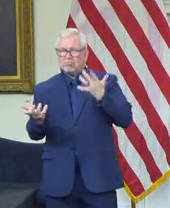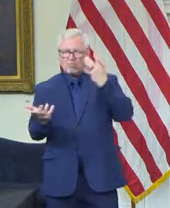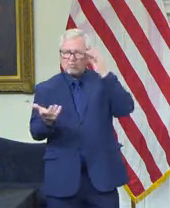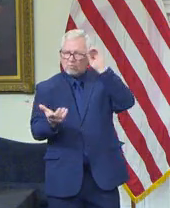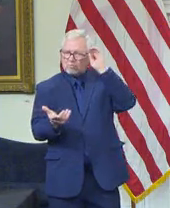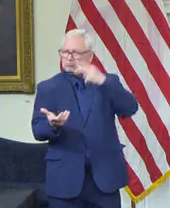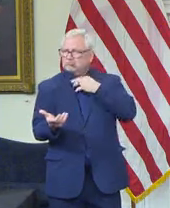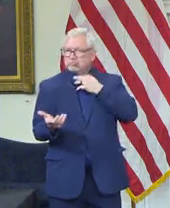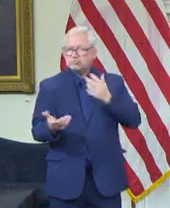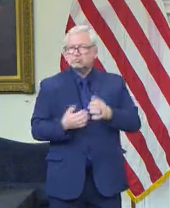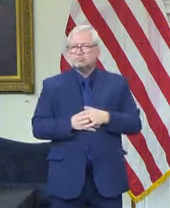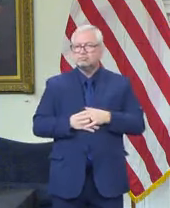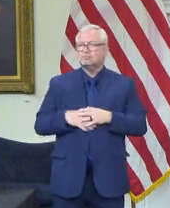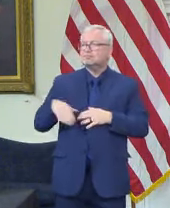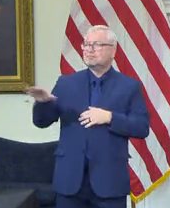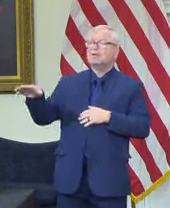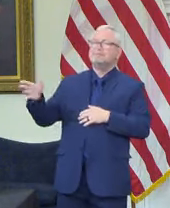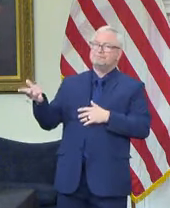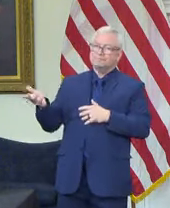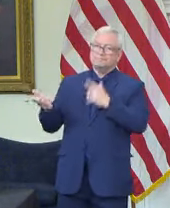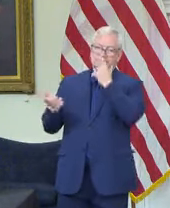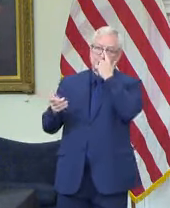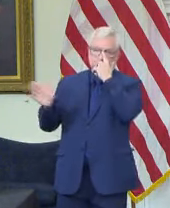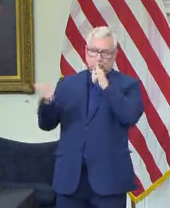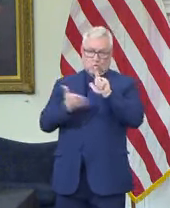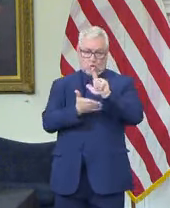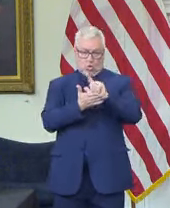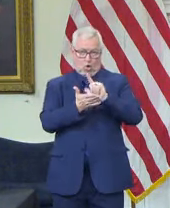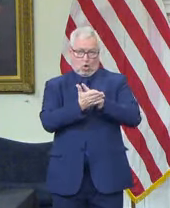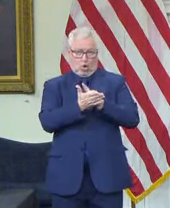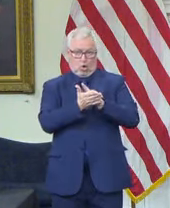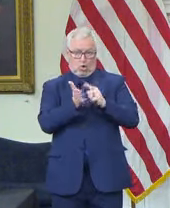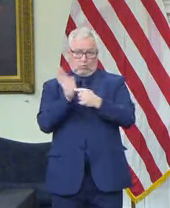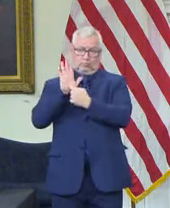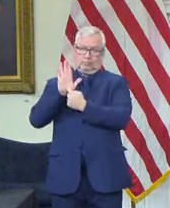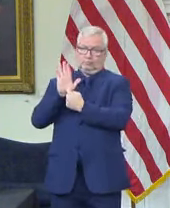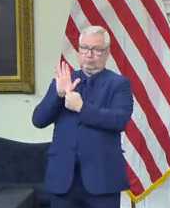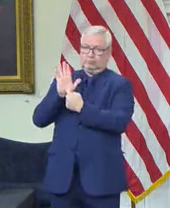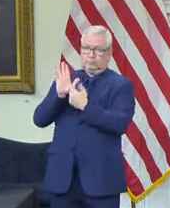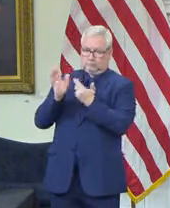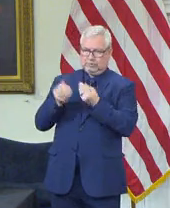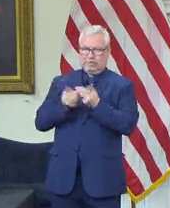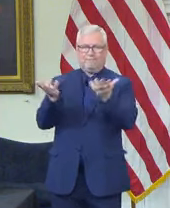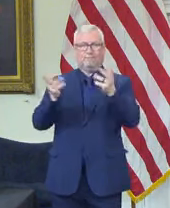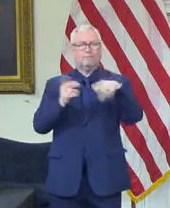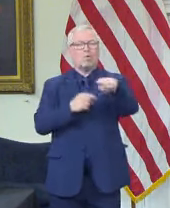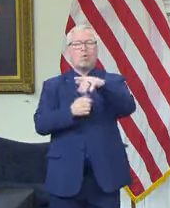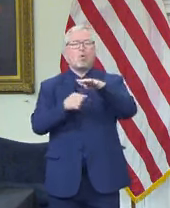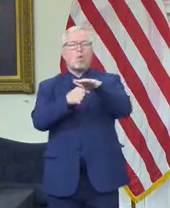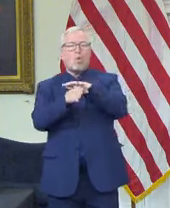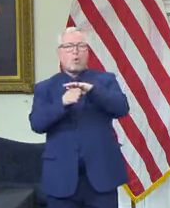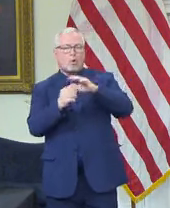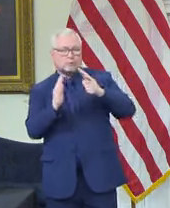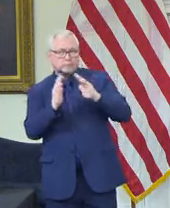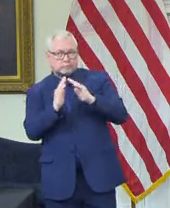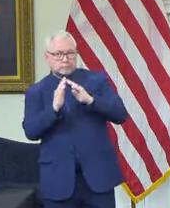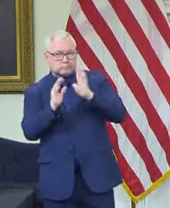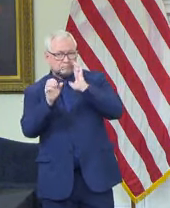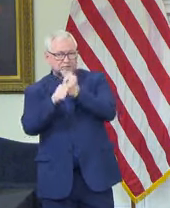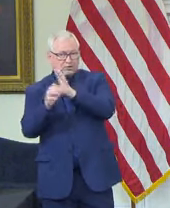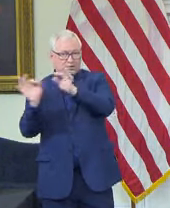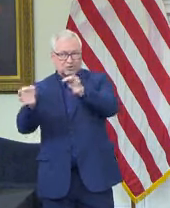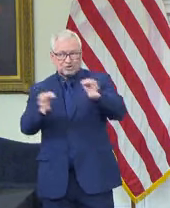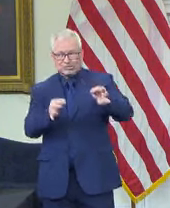jurisdictions the authority to make some of those decisions themselves, and that's the way we've been throughout the entire pandemic for now nearly